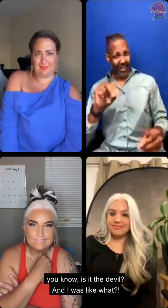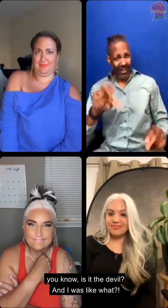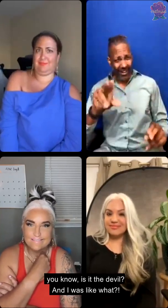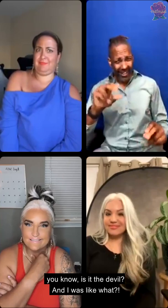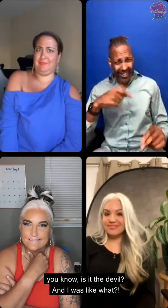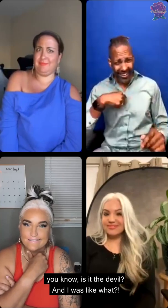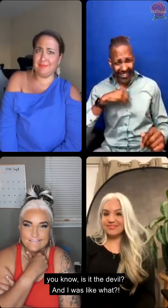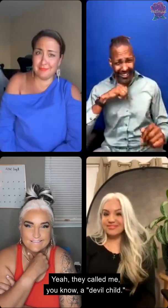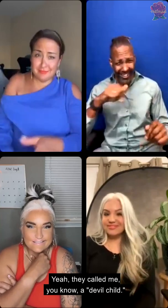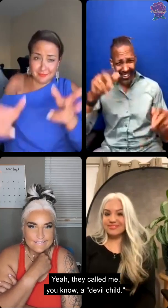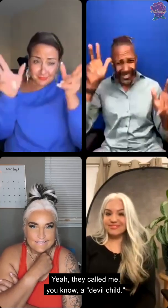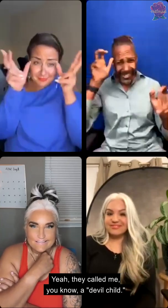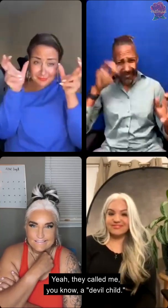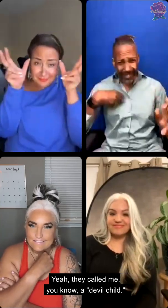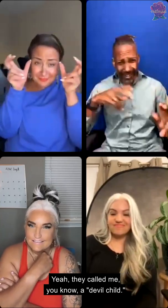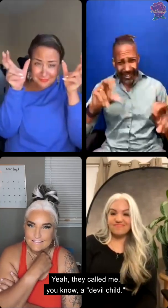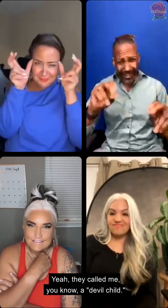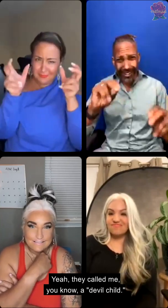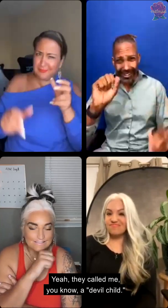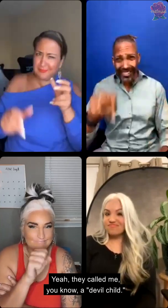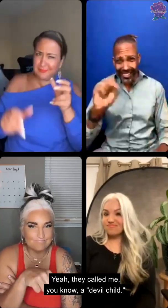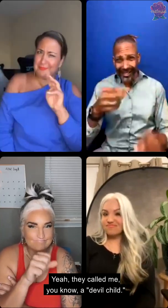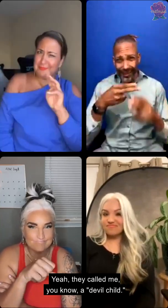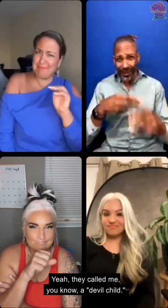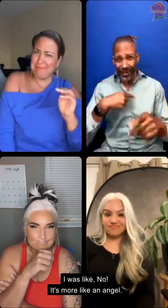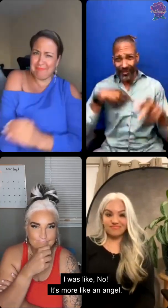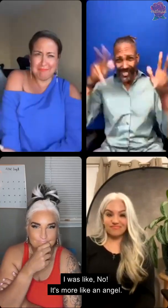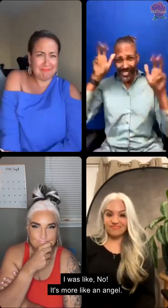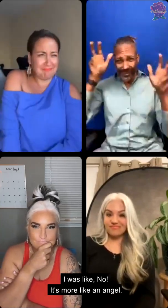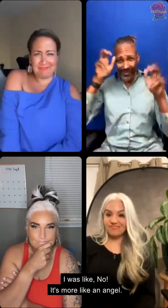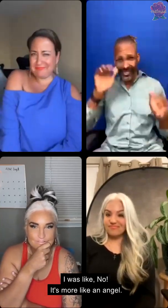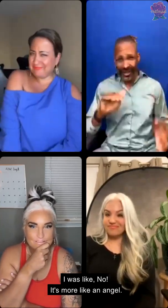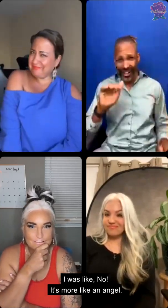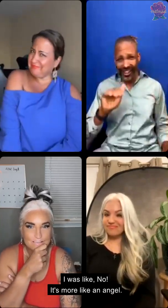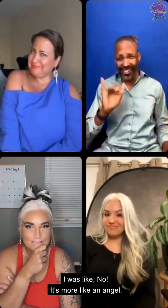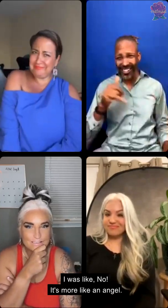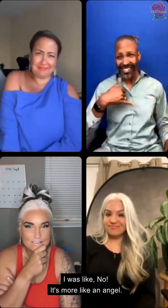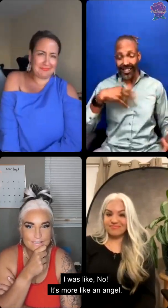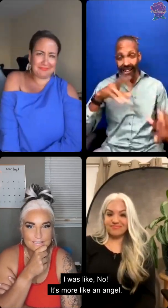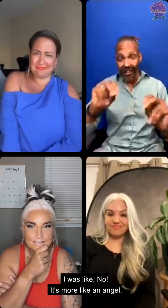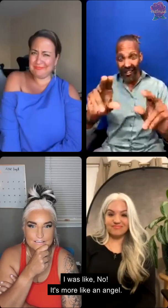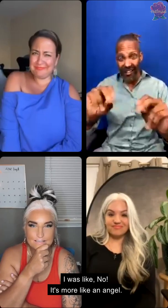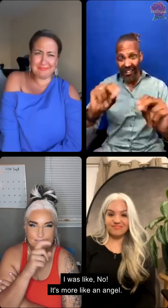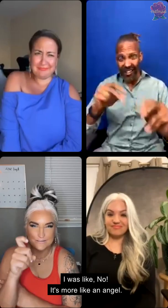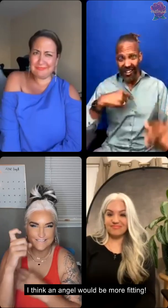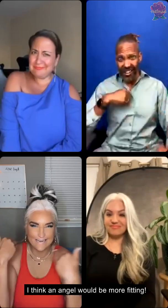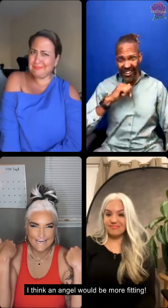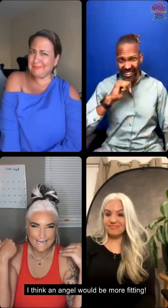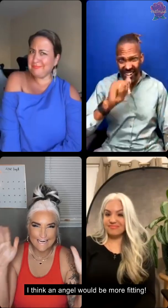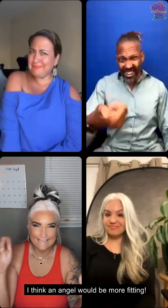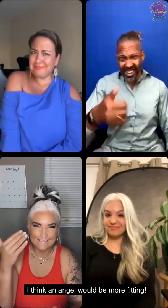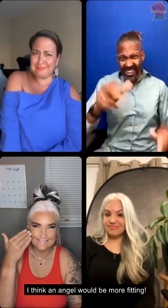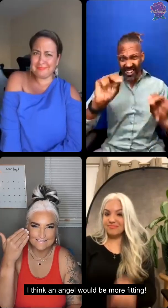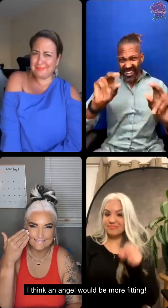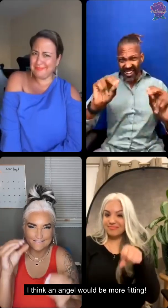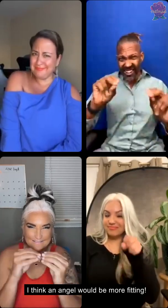devil? And they're like, what? The devil? Yeah, they called me, a devil child. And I was like, no, that's more like an angel. I think an angel